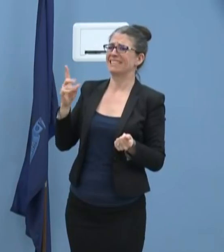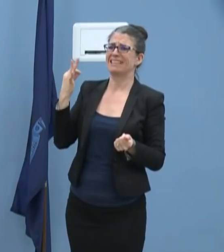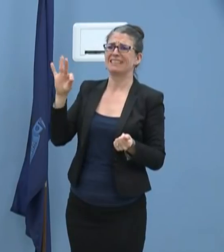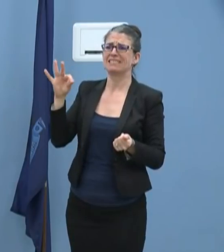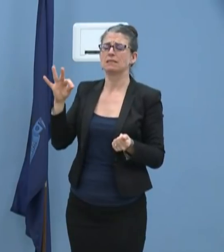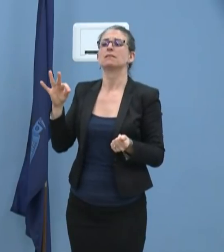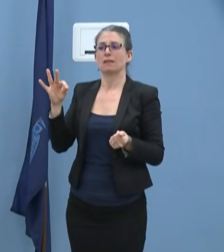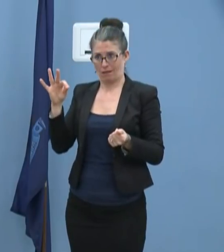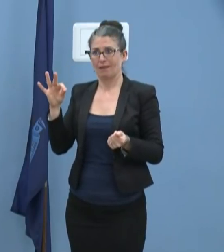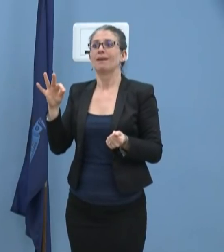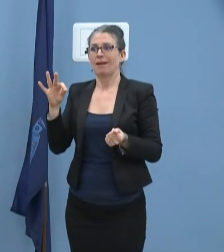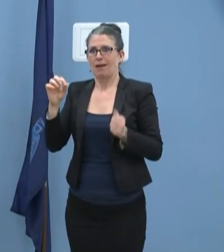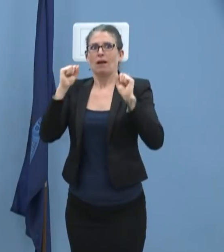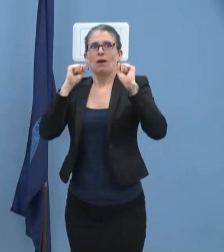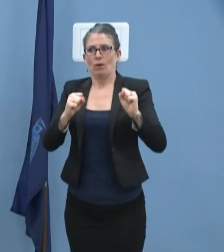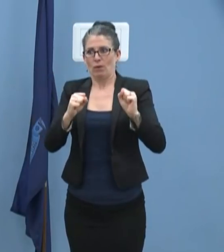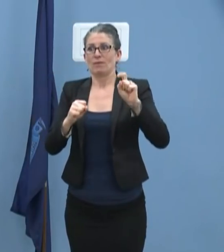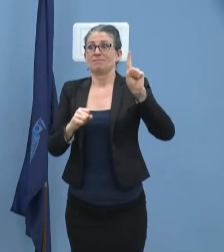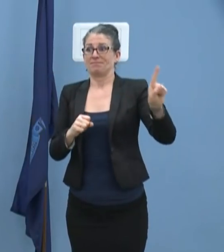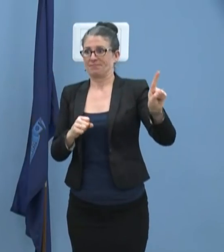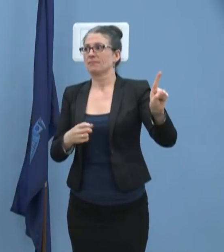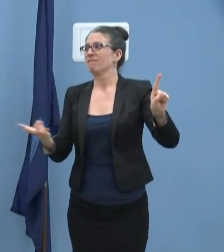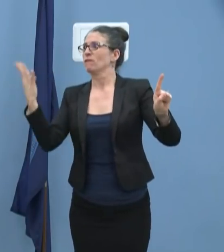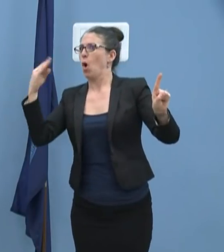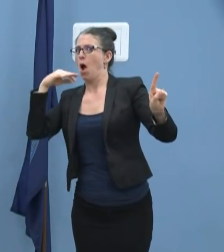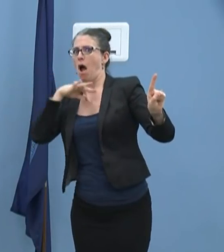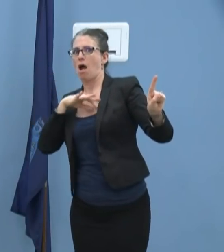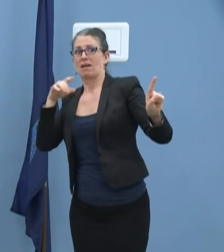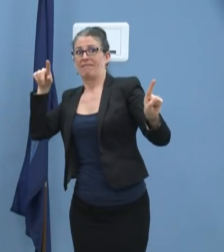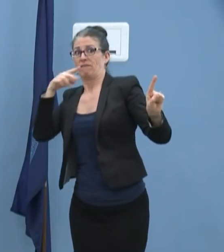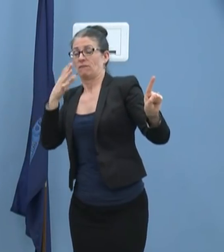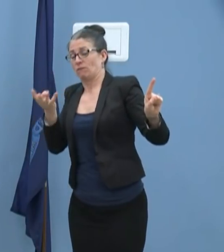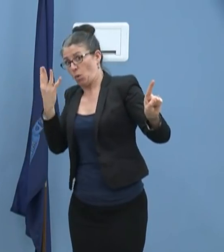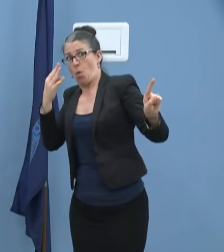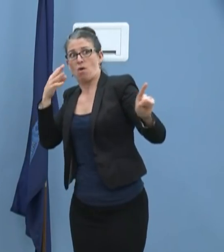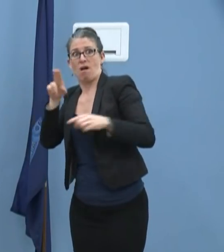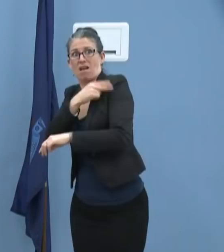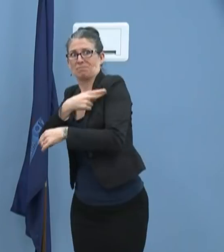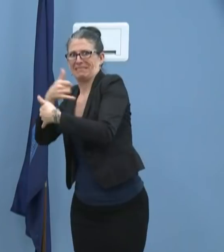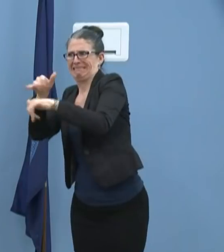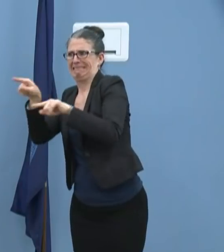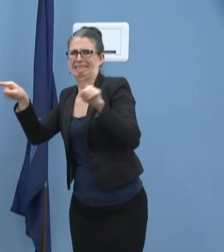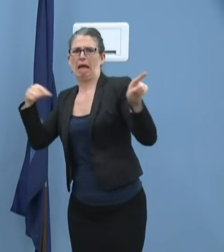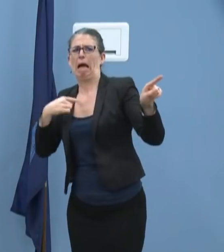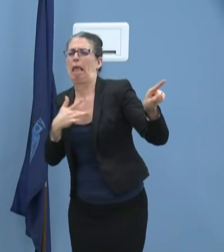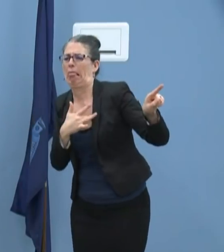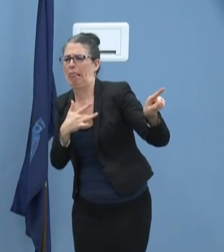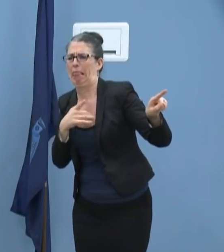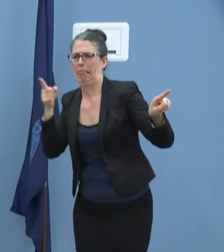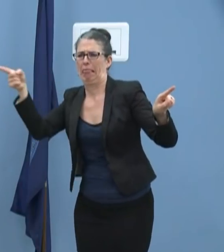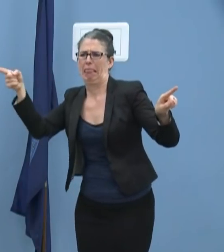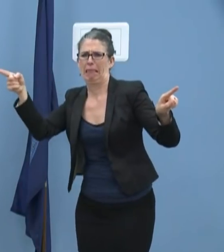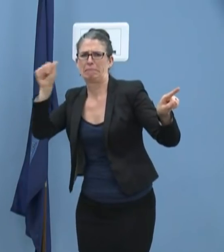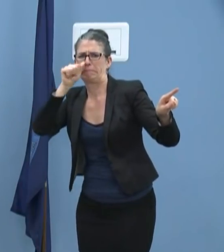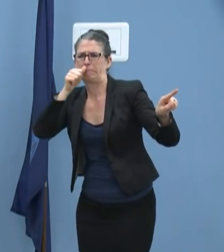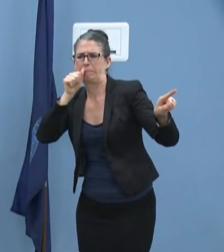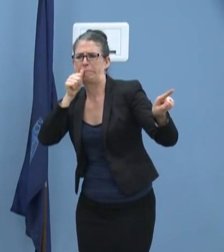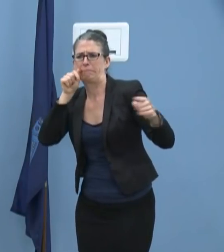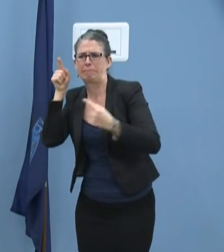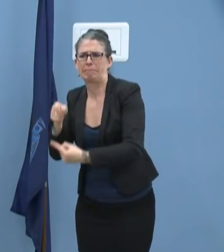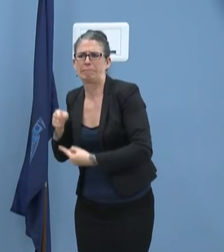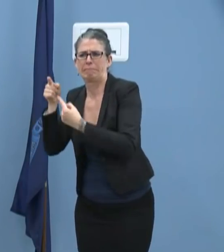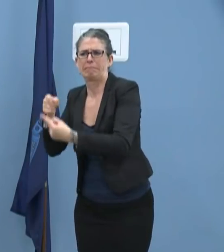I can't comment on their specific clinical conditions for privacy reasons. What I can say is that that rate of